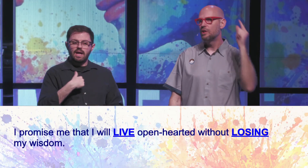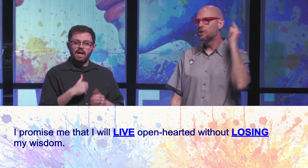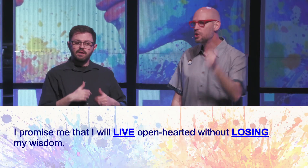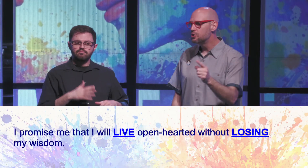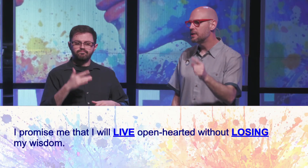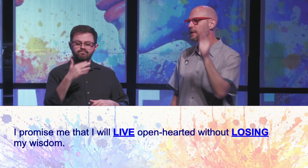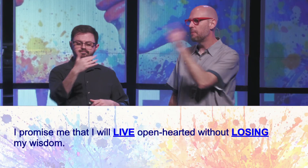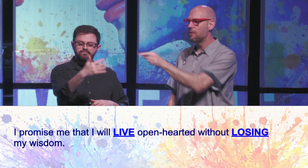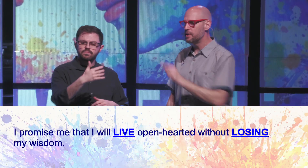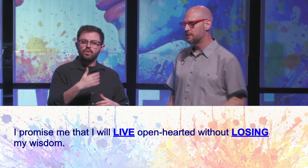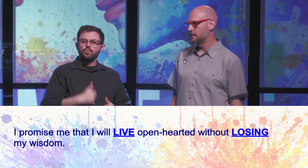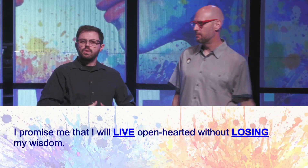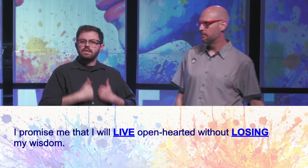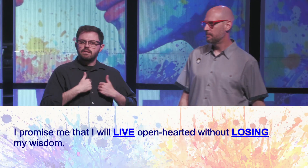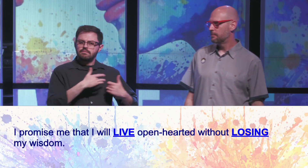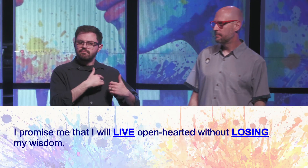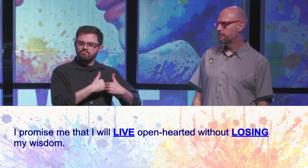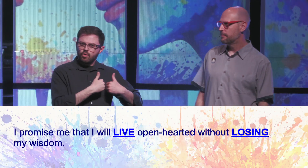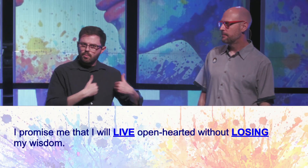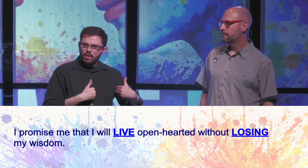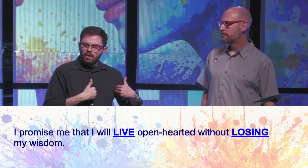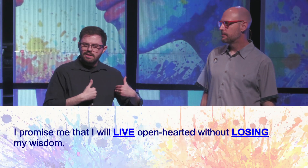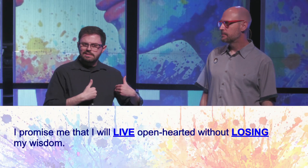without losing my wisdom.